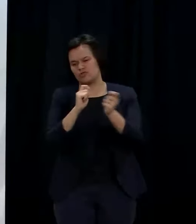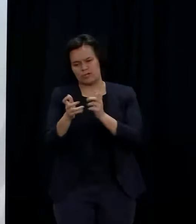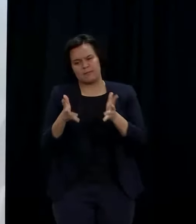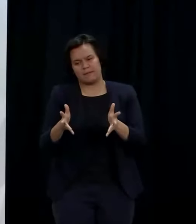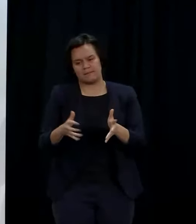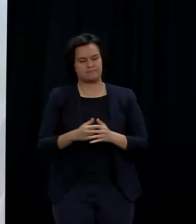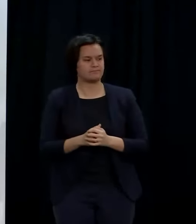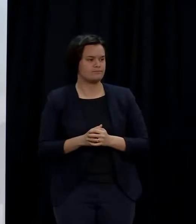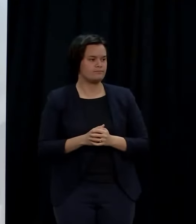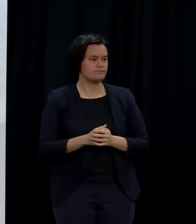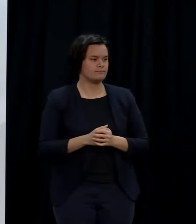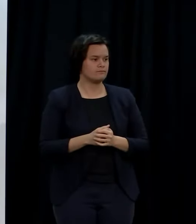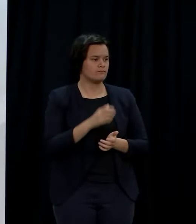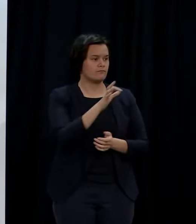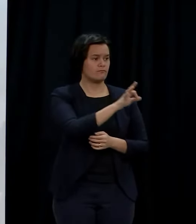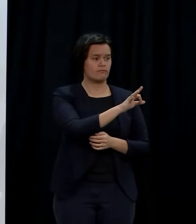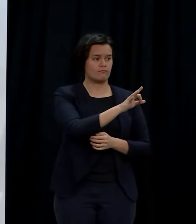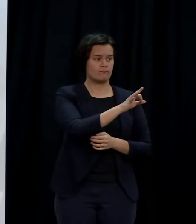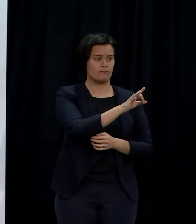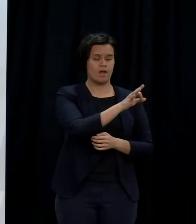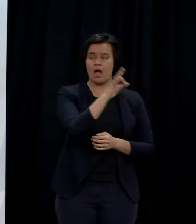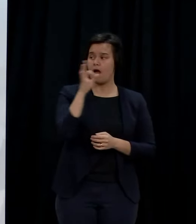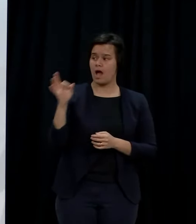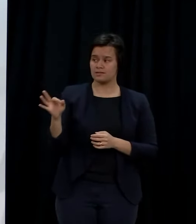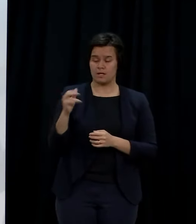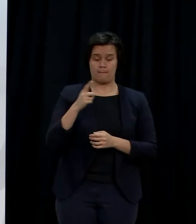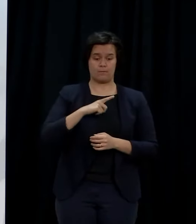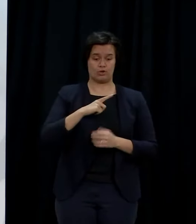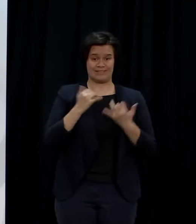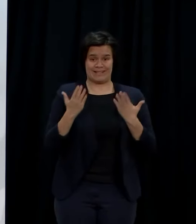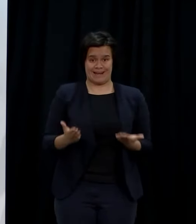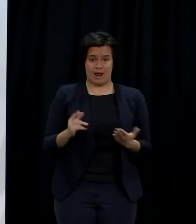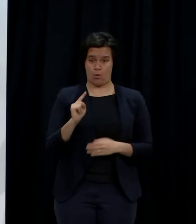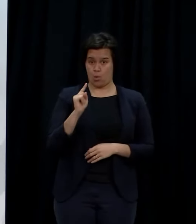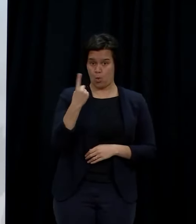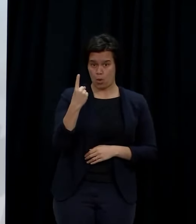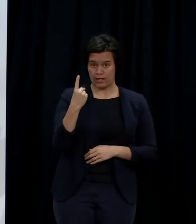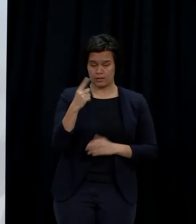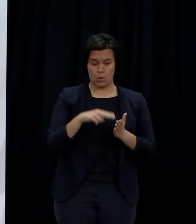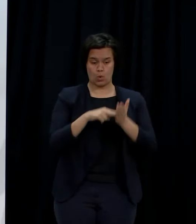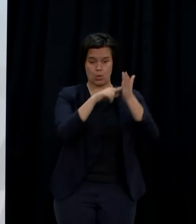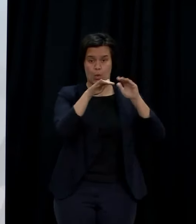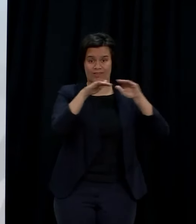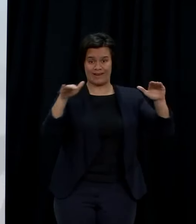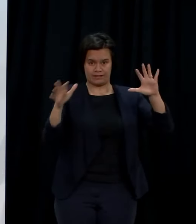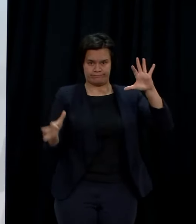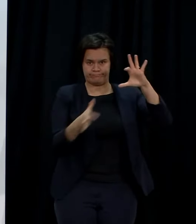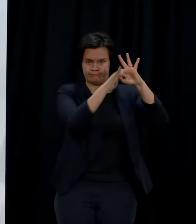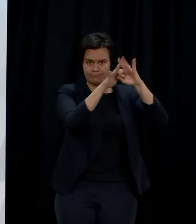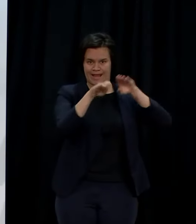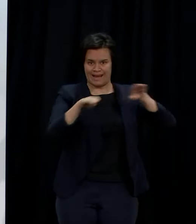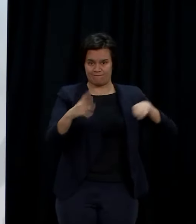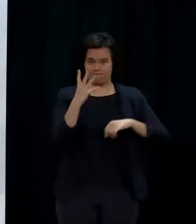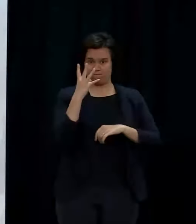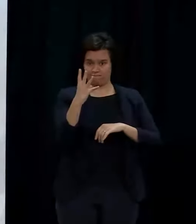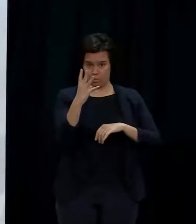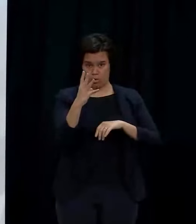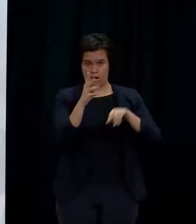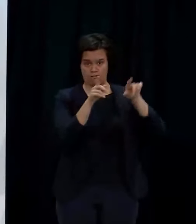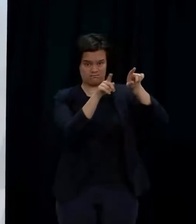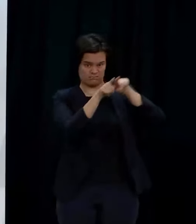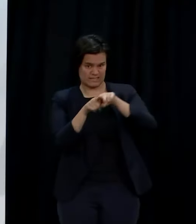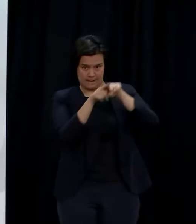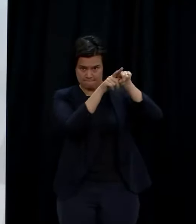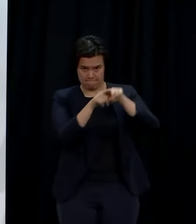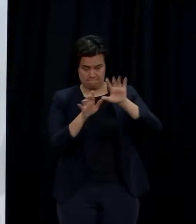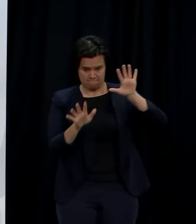4 lockdown, will that change the resourcing? Will Northland see more resources going towards testings, vaccinations, and with half of